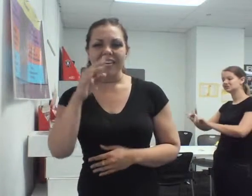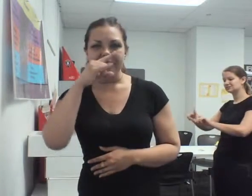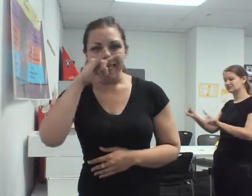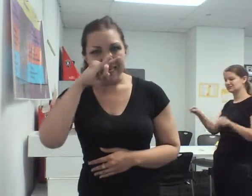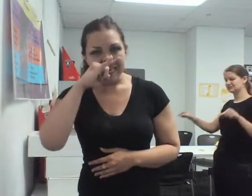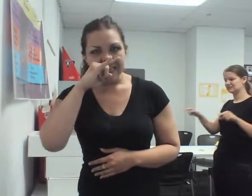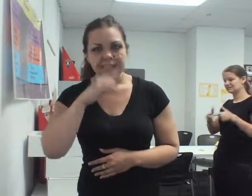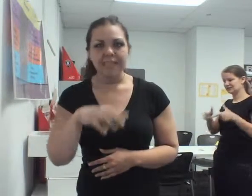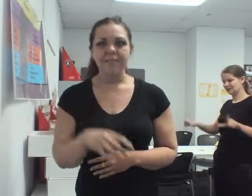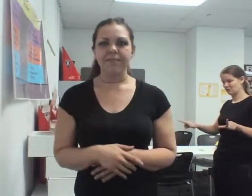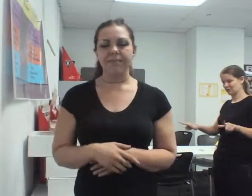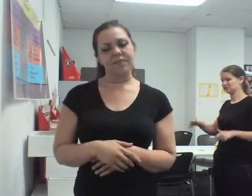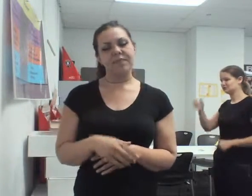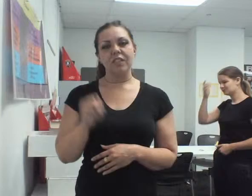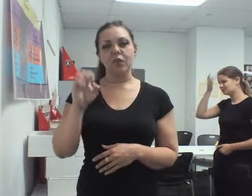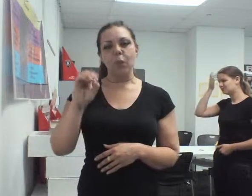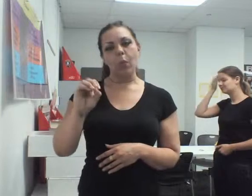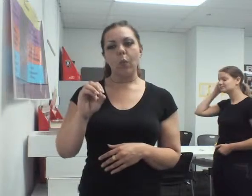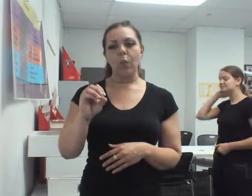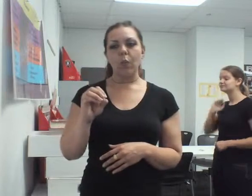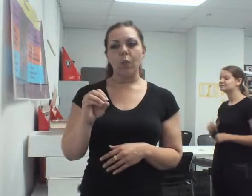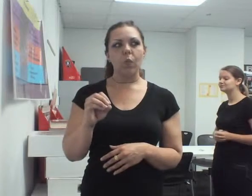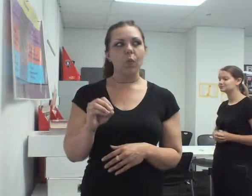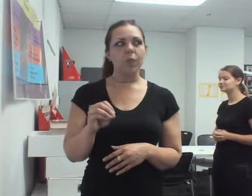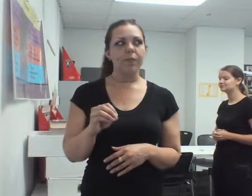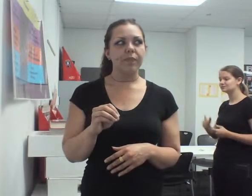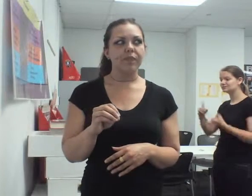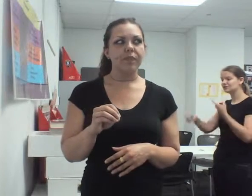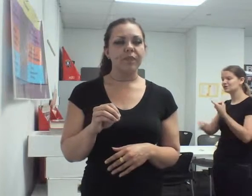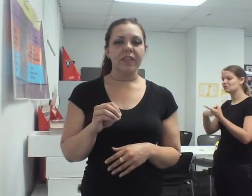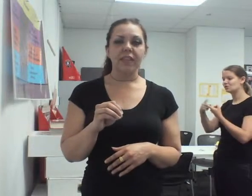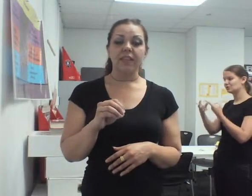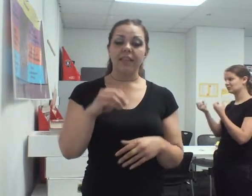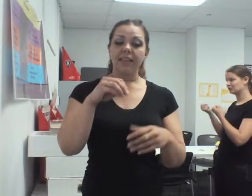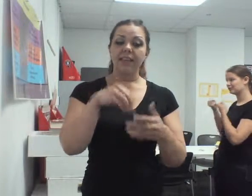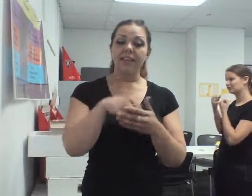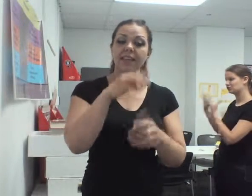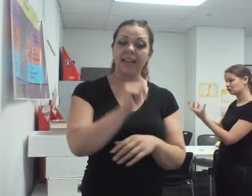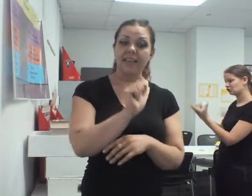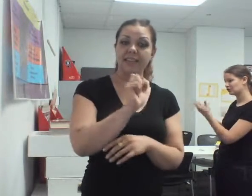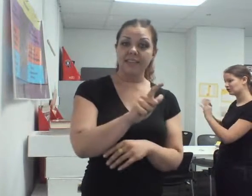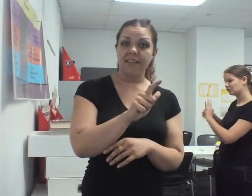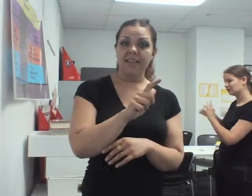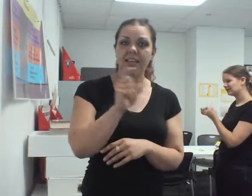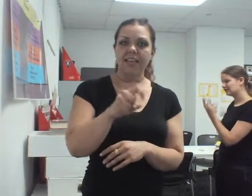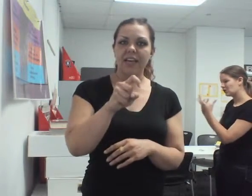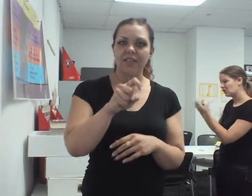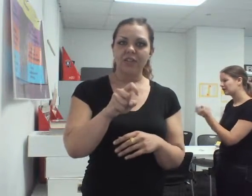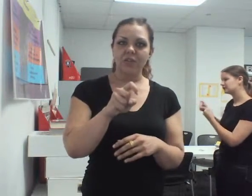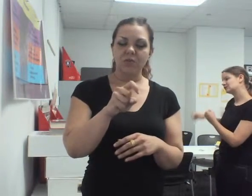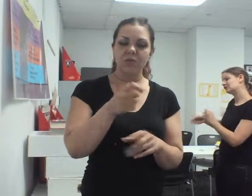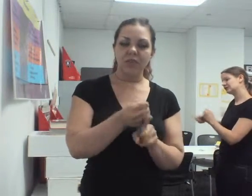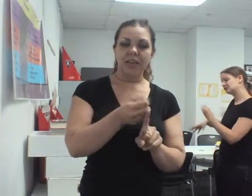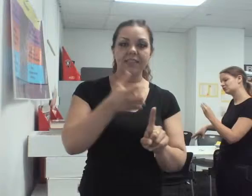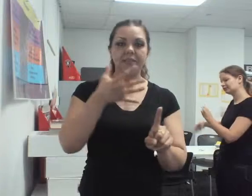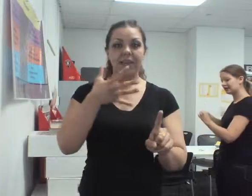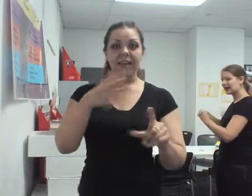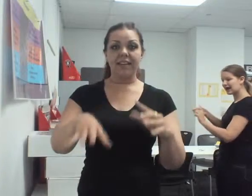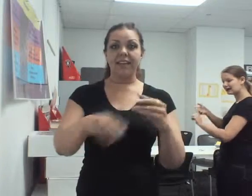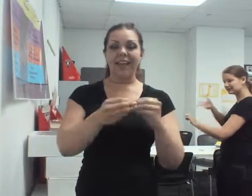ASL, when we're interpreting this way, we have to expand and add contracting. When we're voicing, we have to